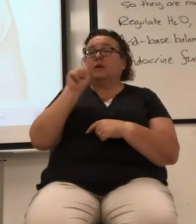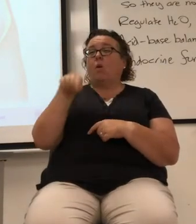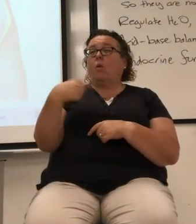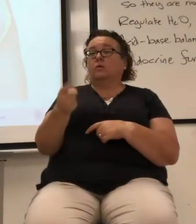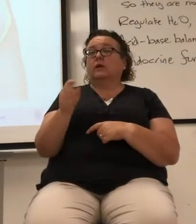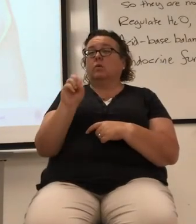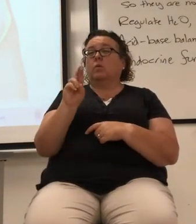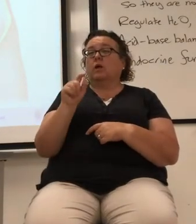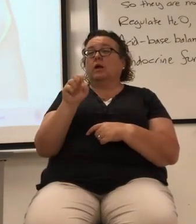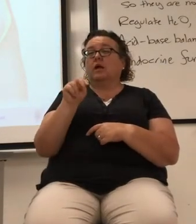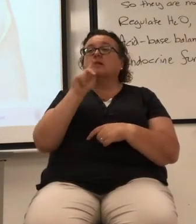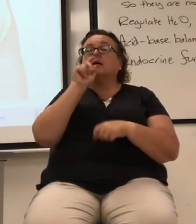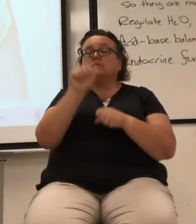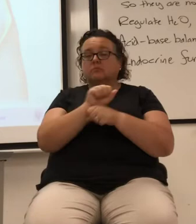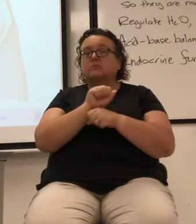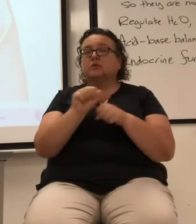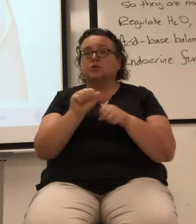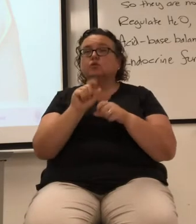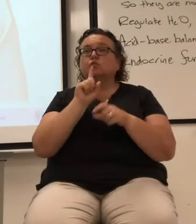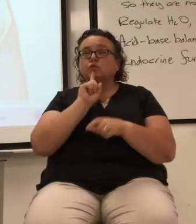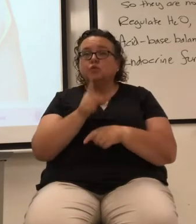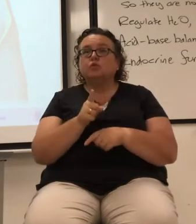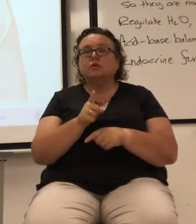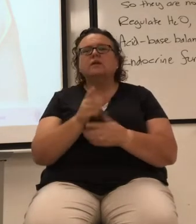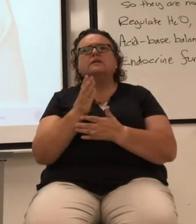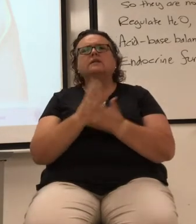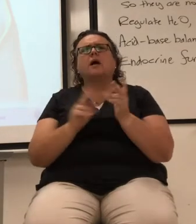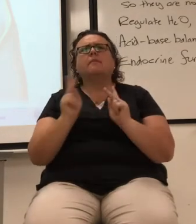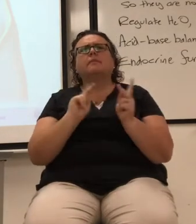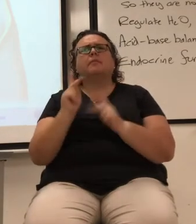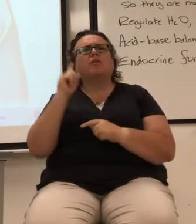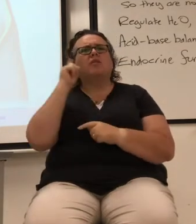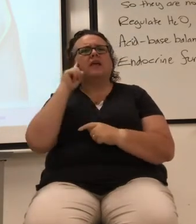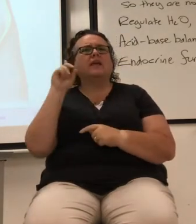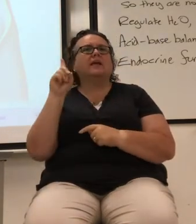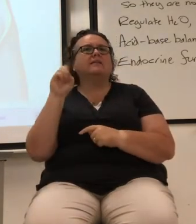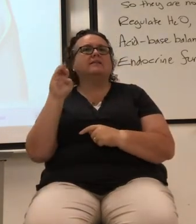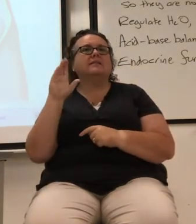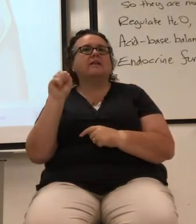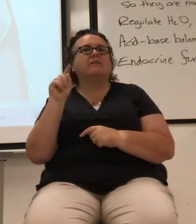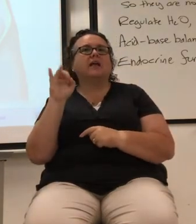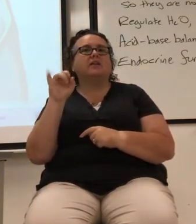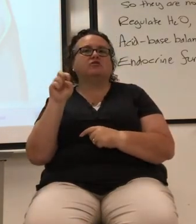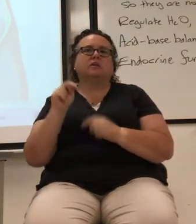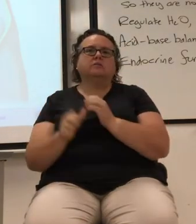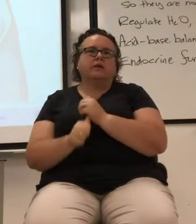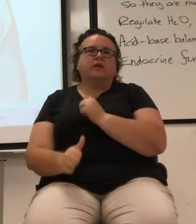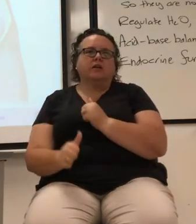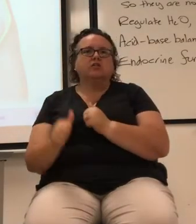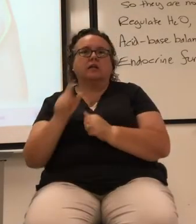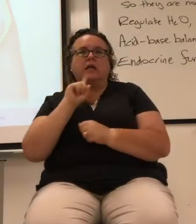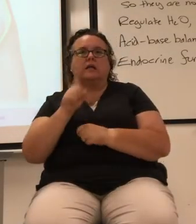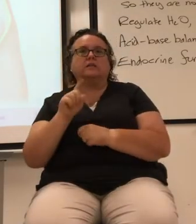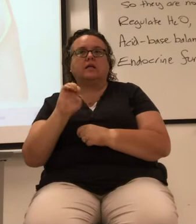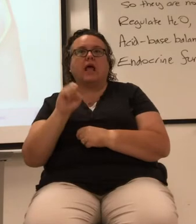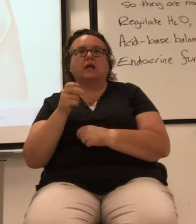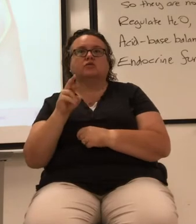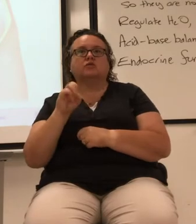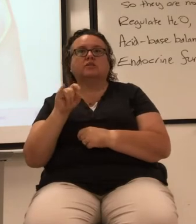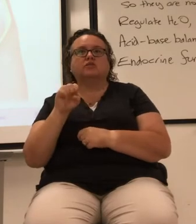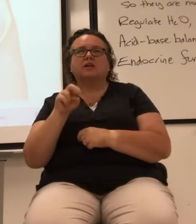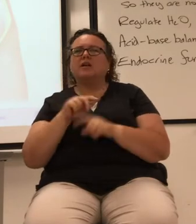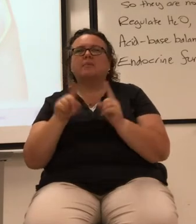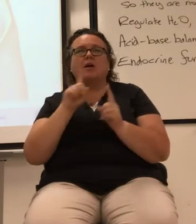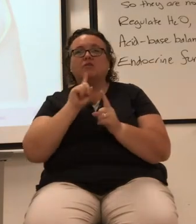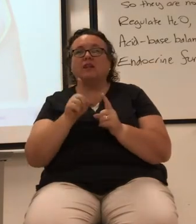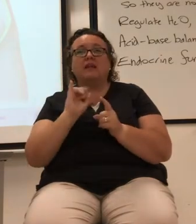excretion. Some people think defecation is excretion. I would disagree with that. Whatever you defecate passed through